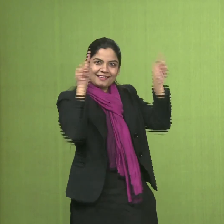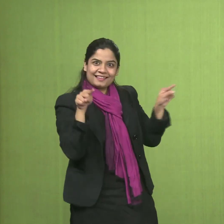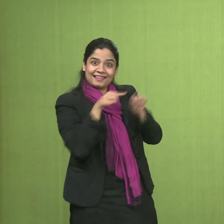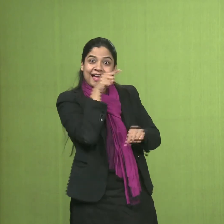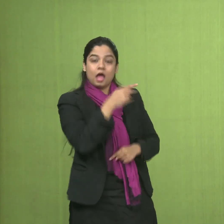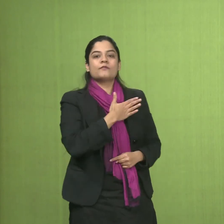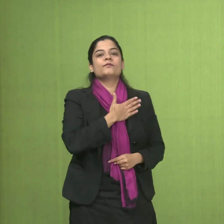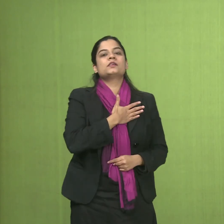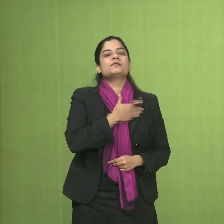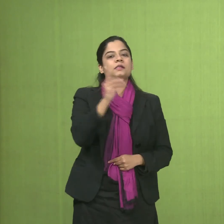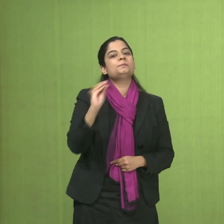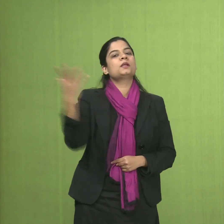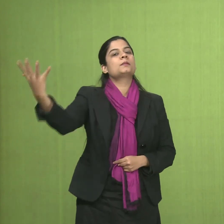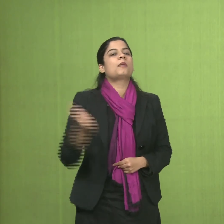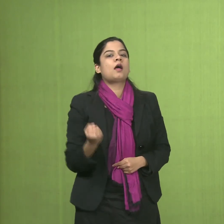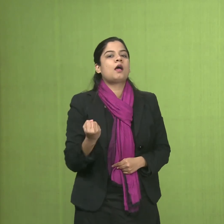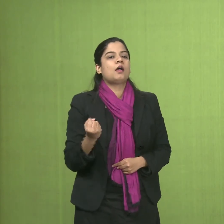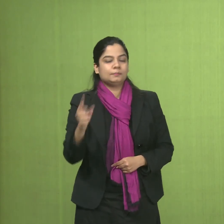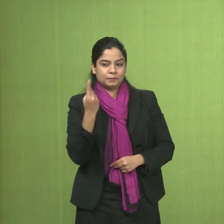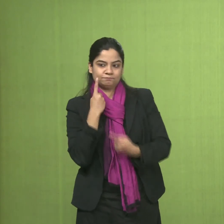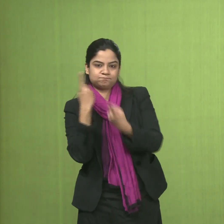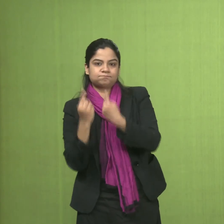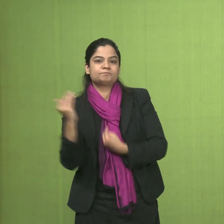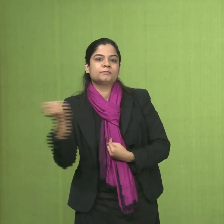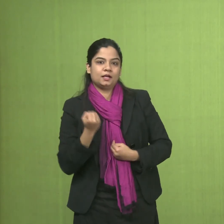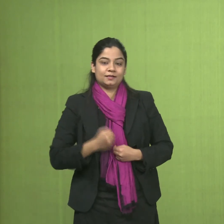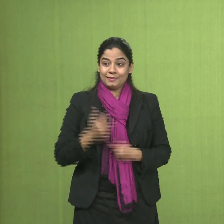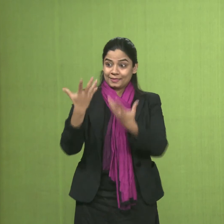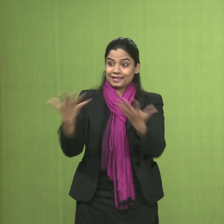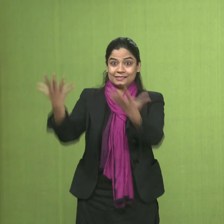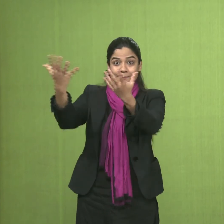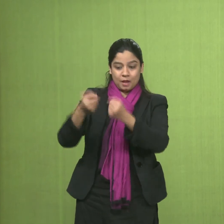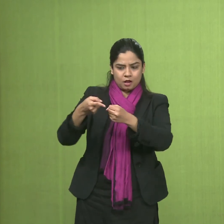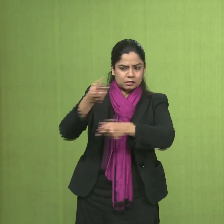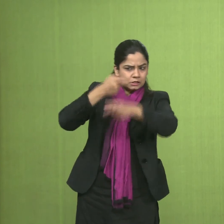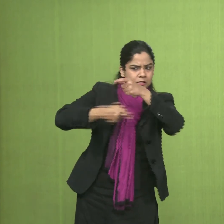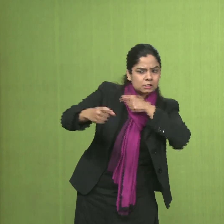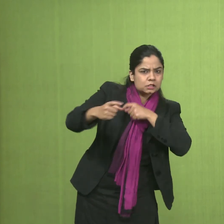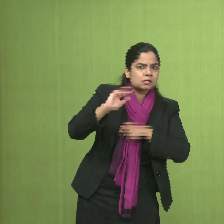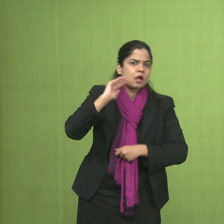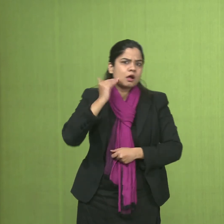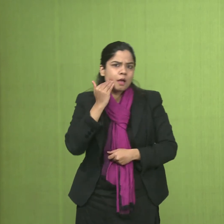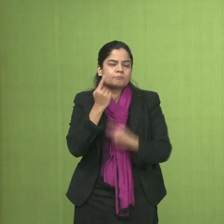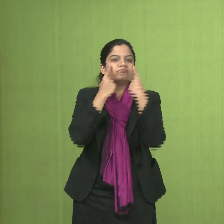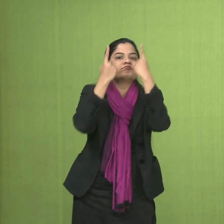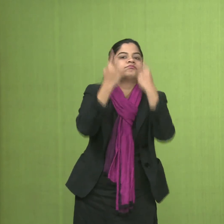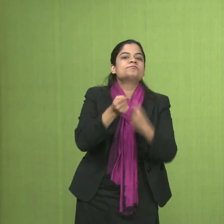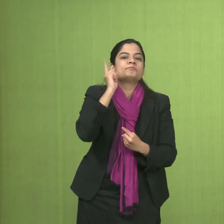As you can see in the picture, ISI marked products are mostly safe, rather than buying a non-ISI